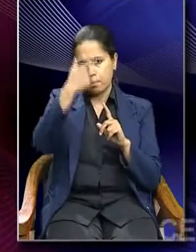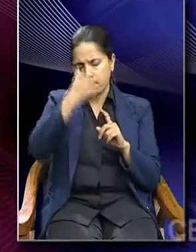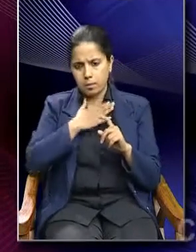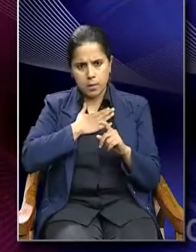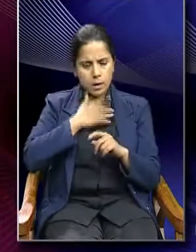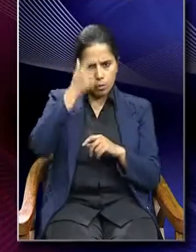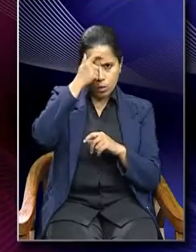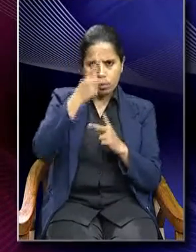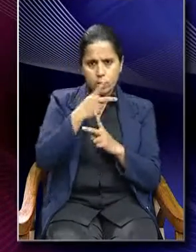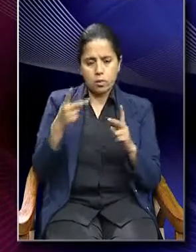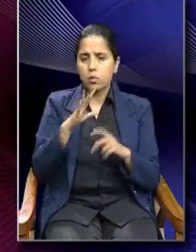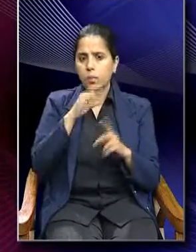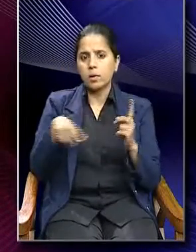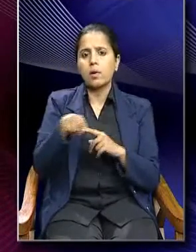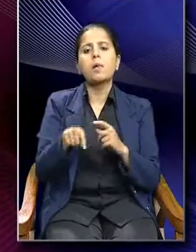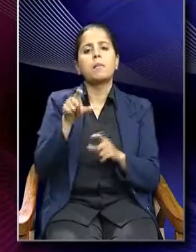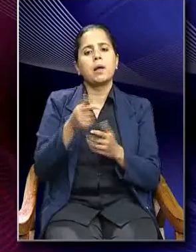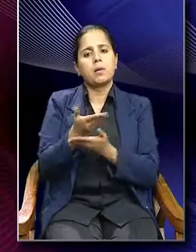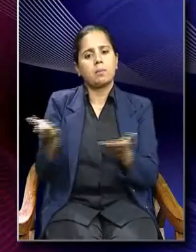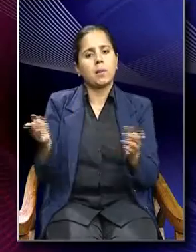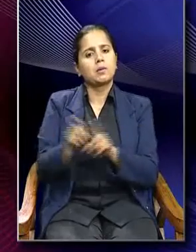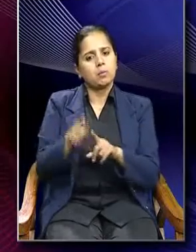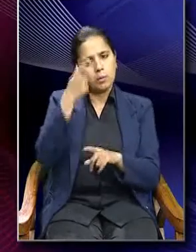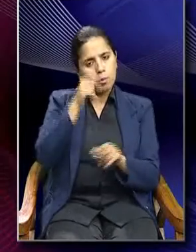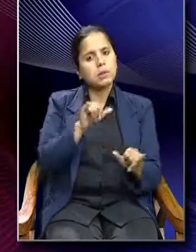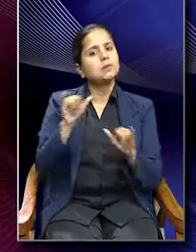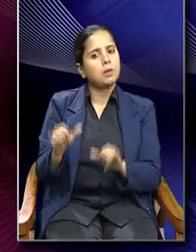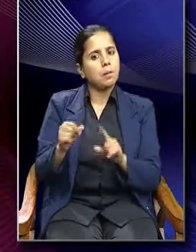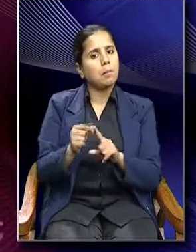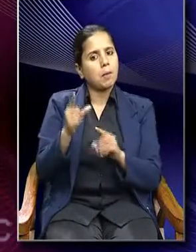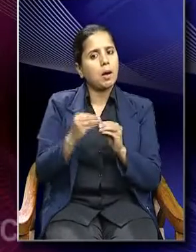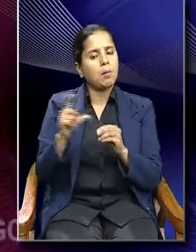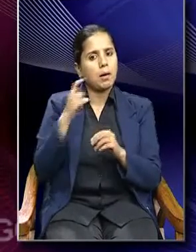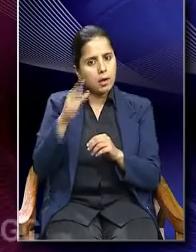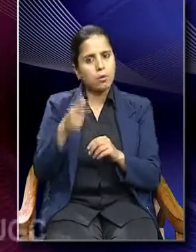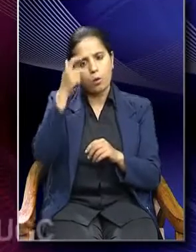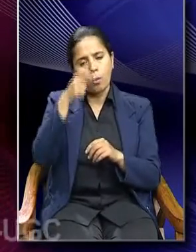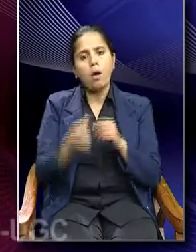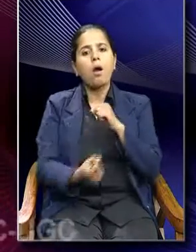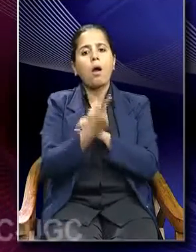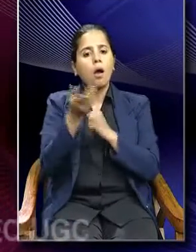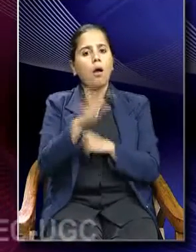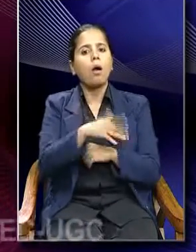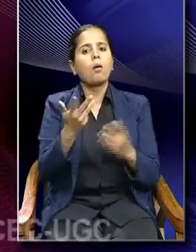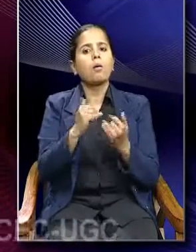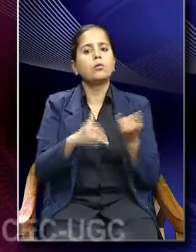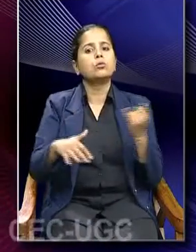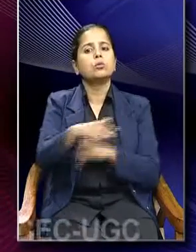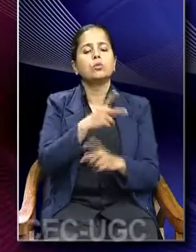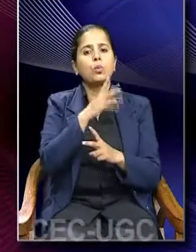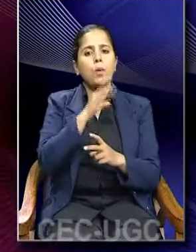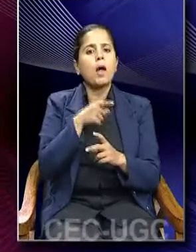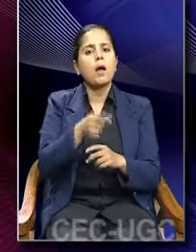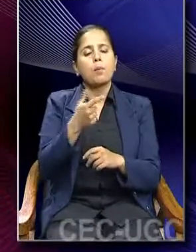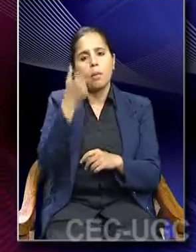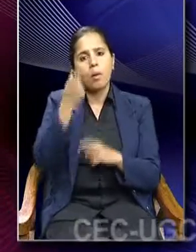is basically a public problem as well, because it is arising out of the context in which an